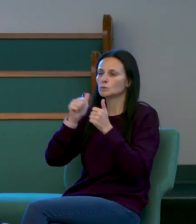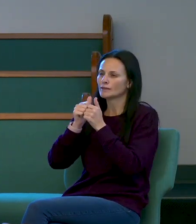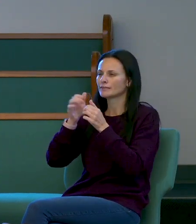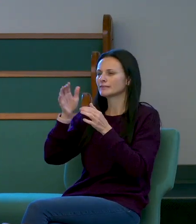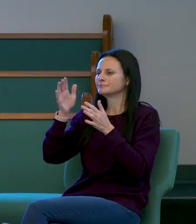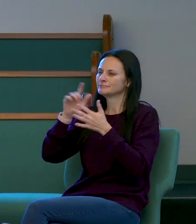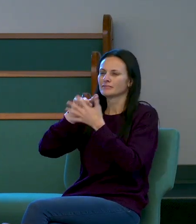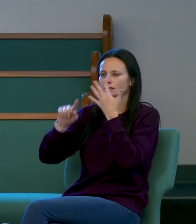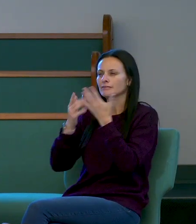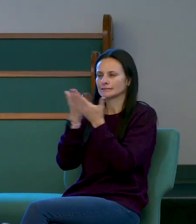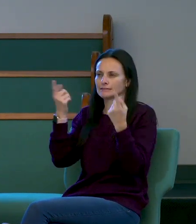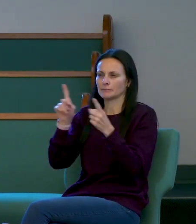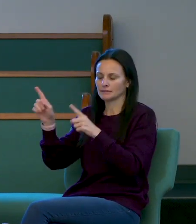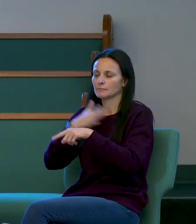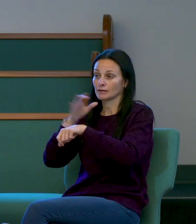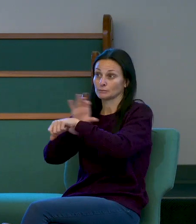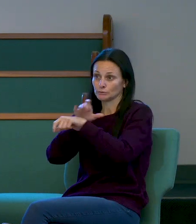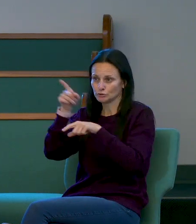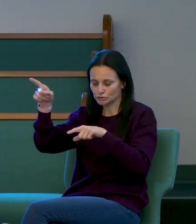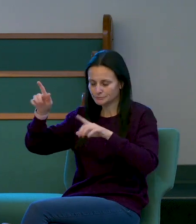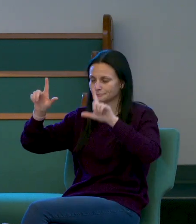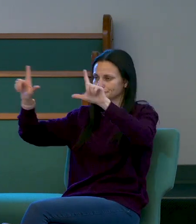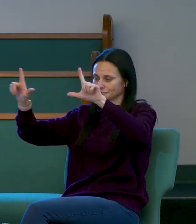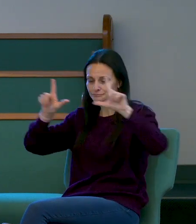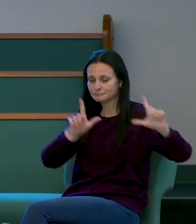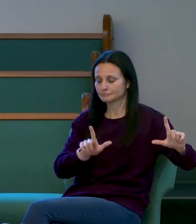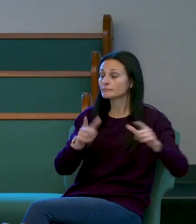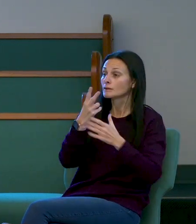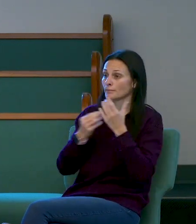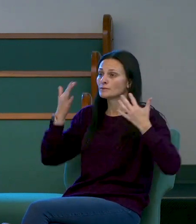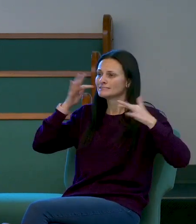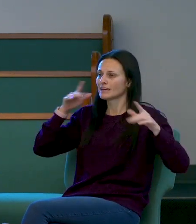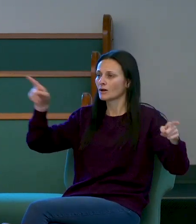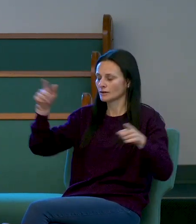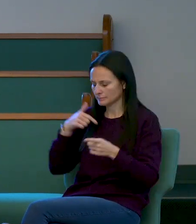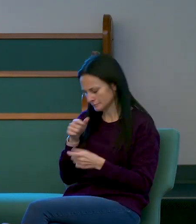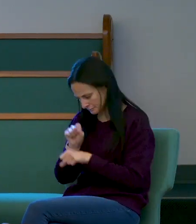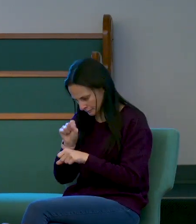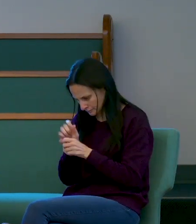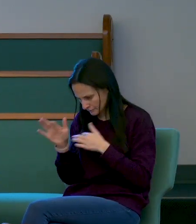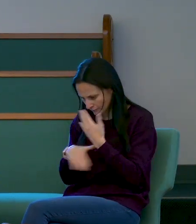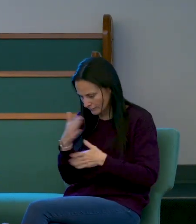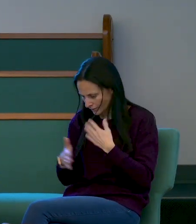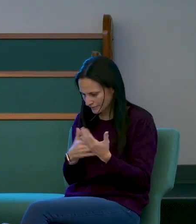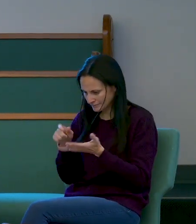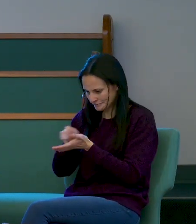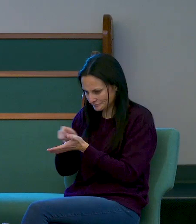other things going on my computer as with both sounds on as I was working on the sermon.